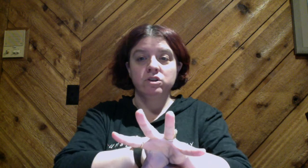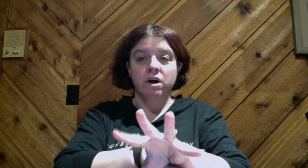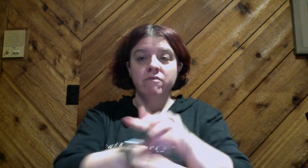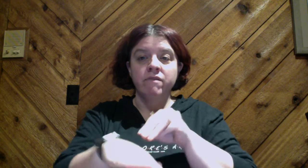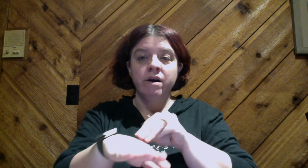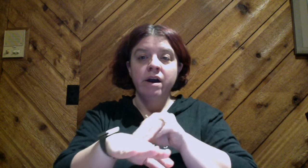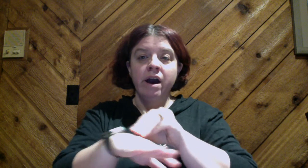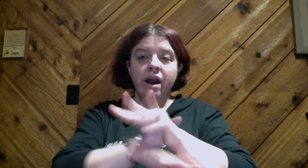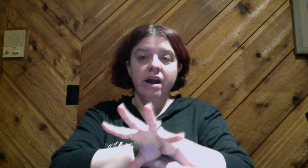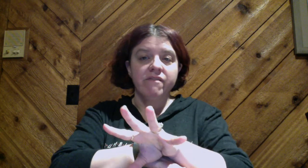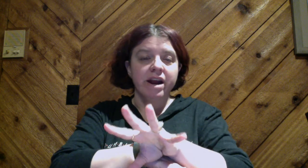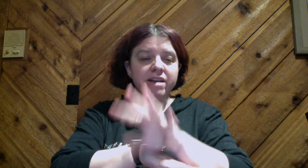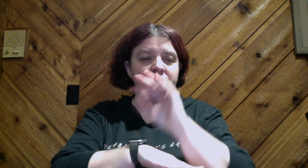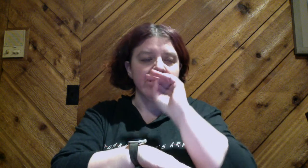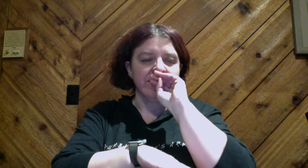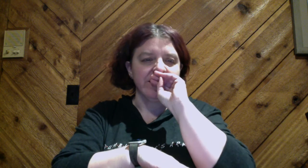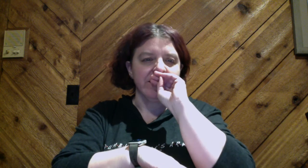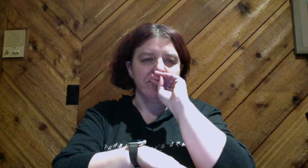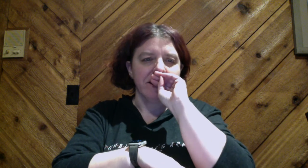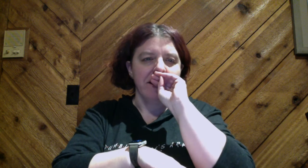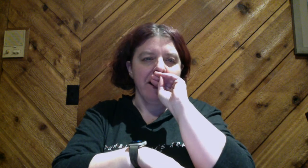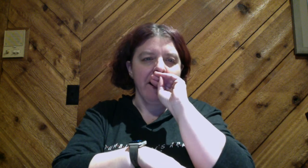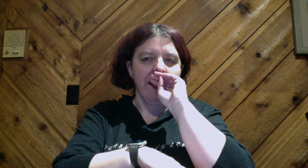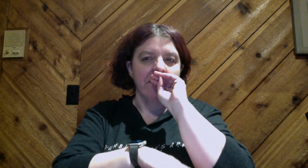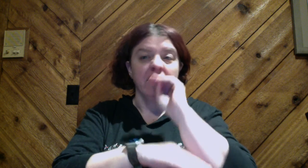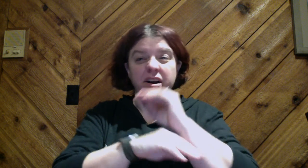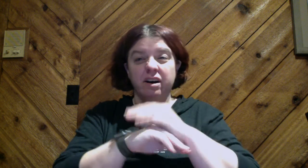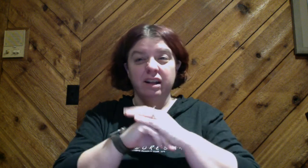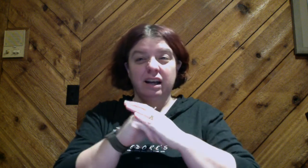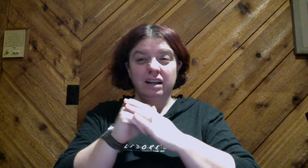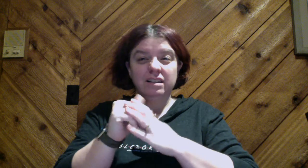off. Advice. Excuse me. I'm going to yawn a lot. It's late.